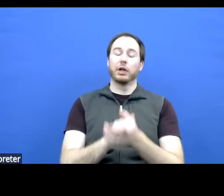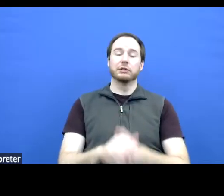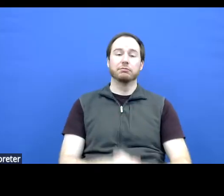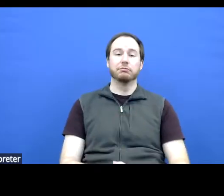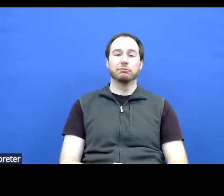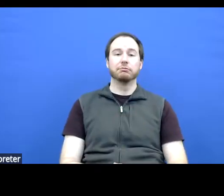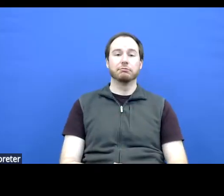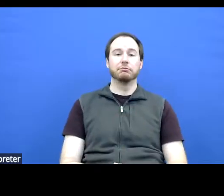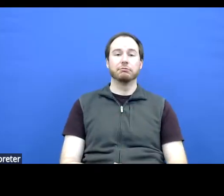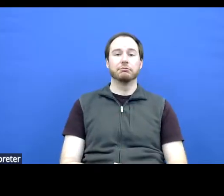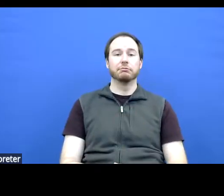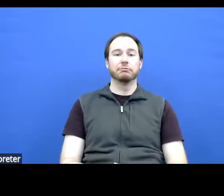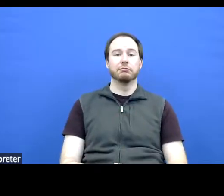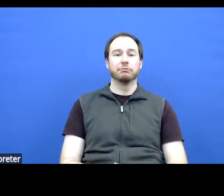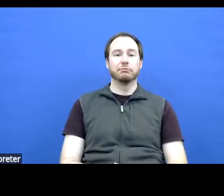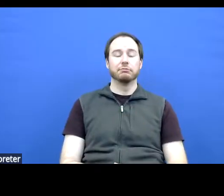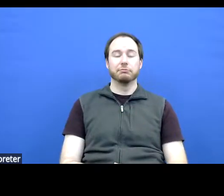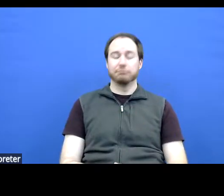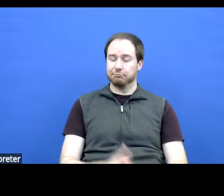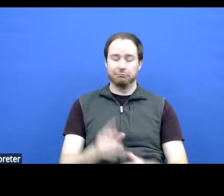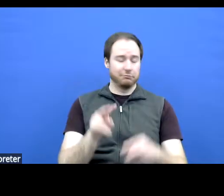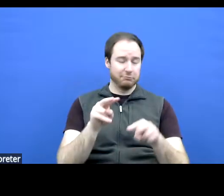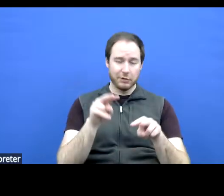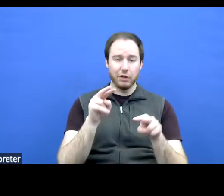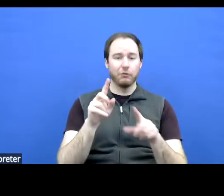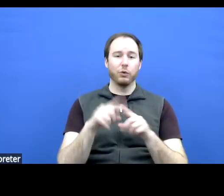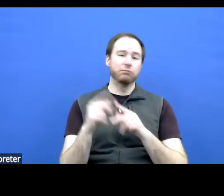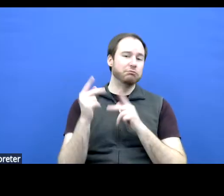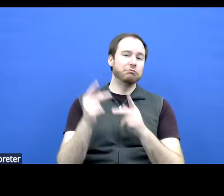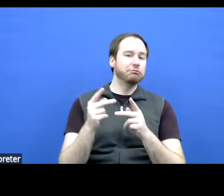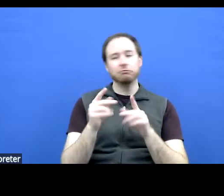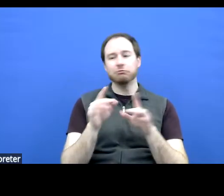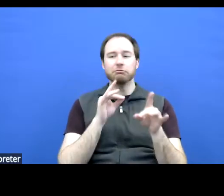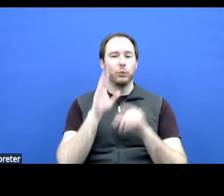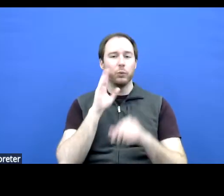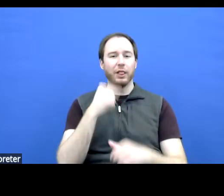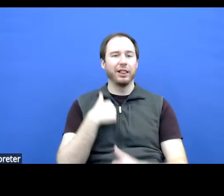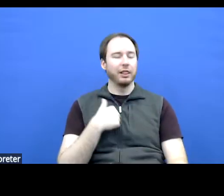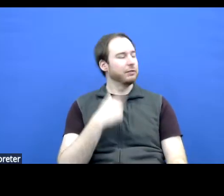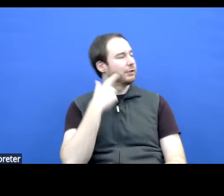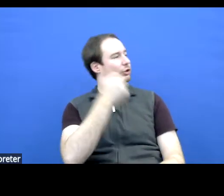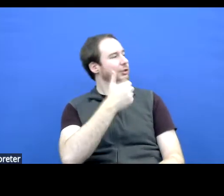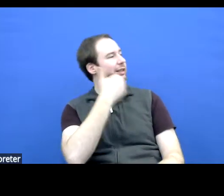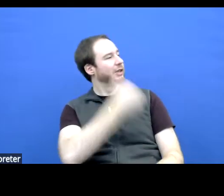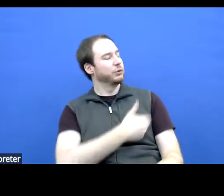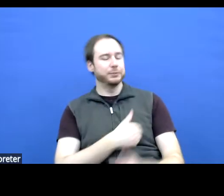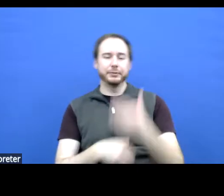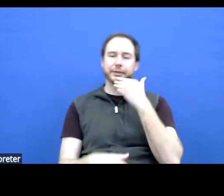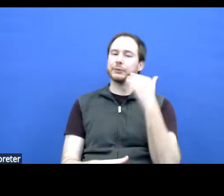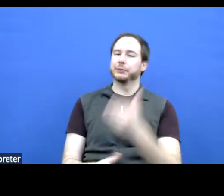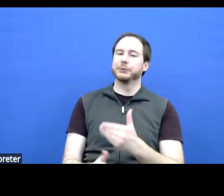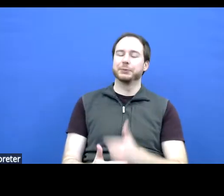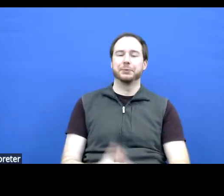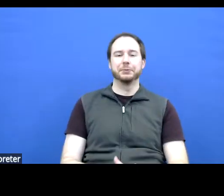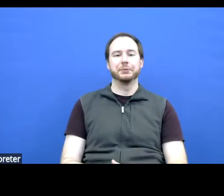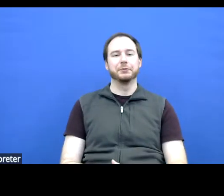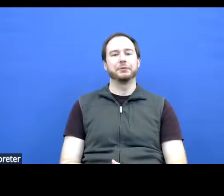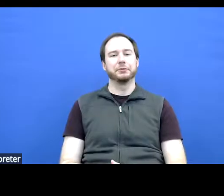Congratulations, and look forward to stopping by and trying some samples. Sounds good. Thank you so much. Thank you.